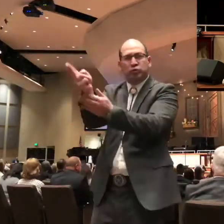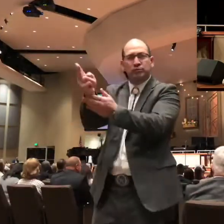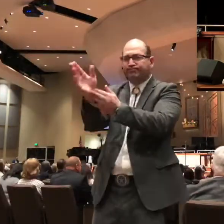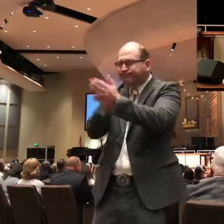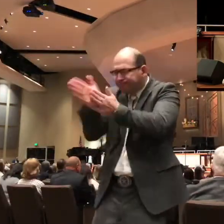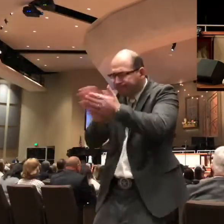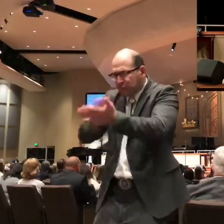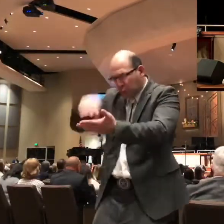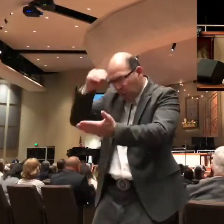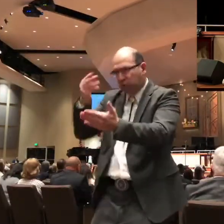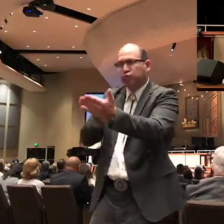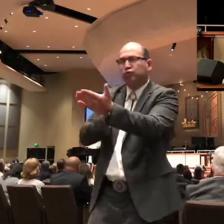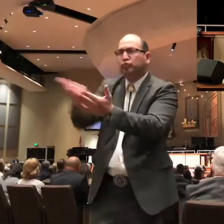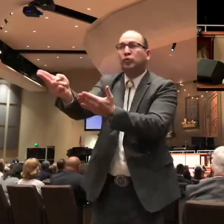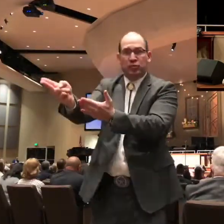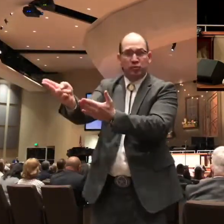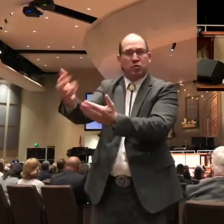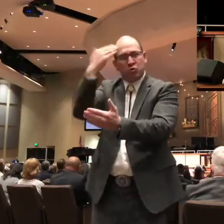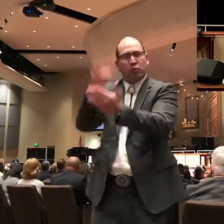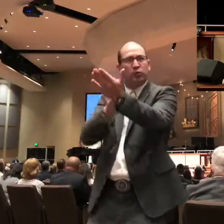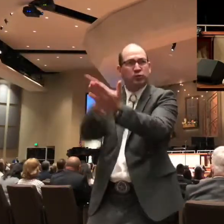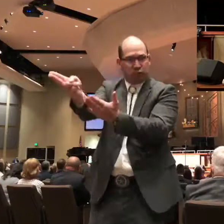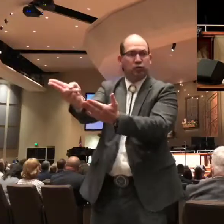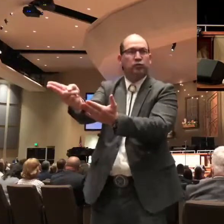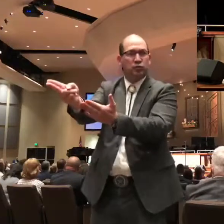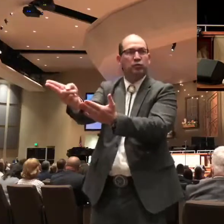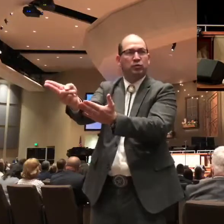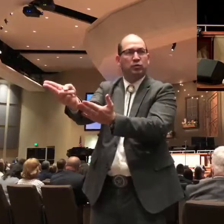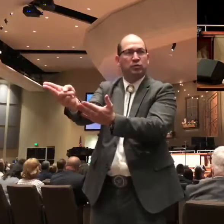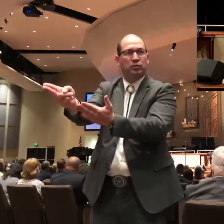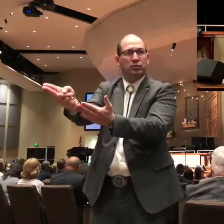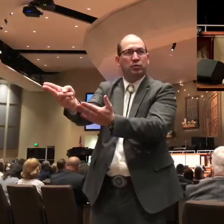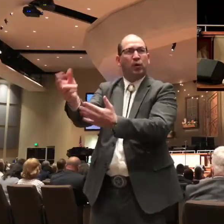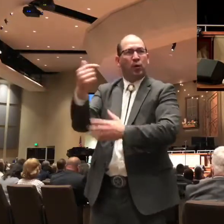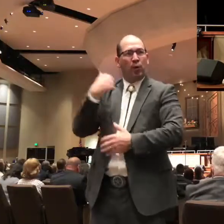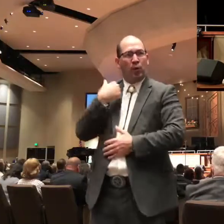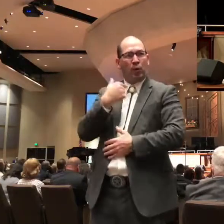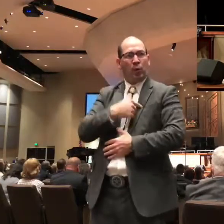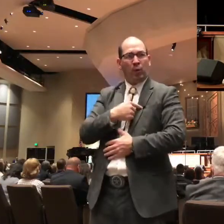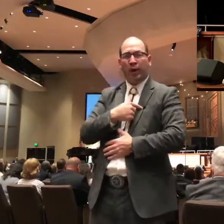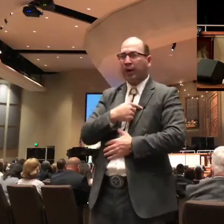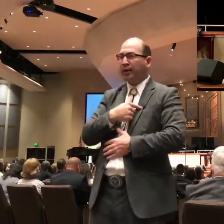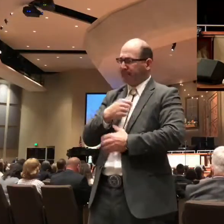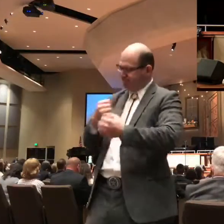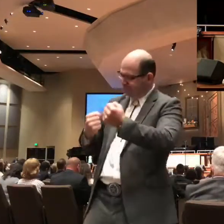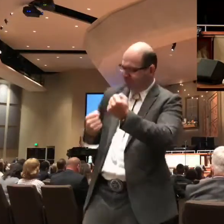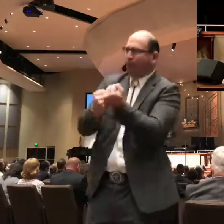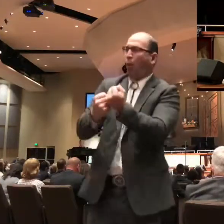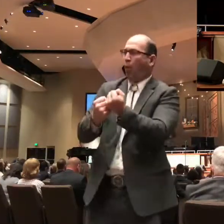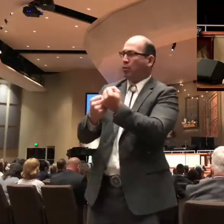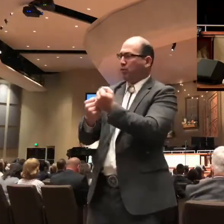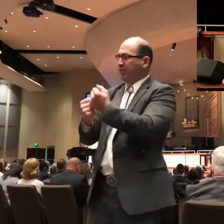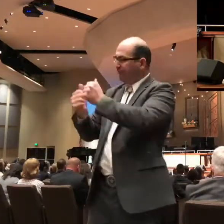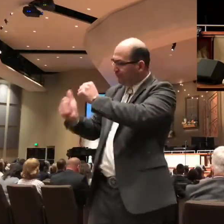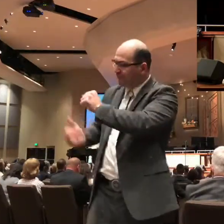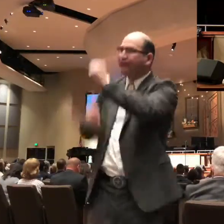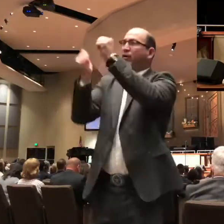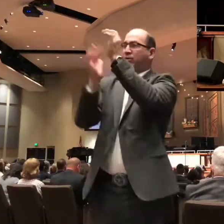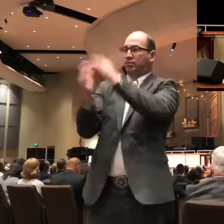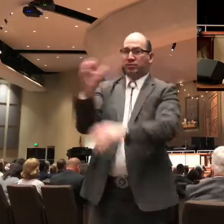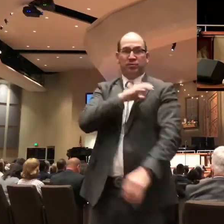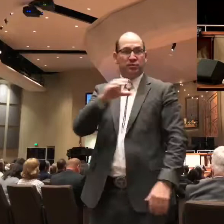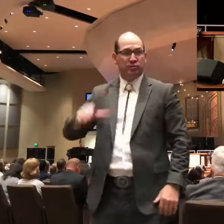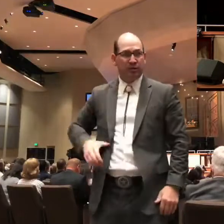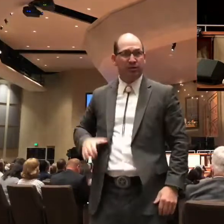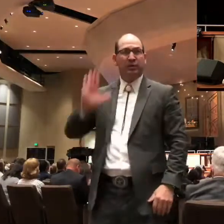Be passionate for the truth. May it be known that we, without apology, follow Jesus Christ and the Word